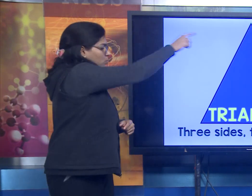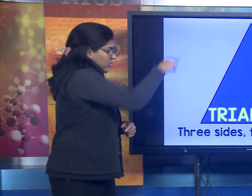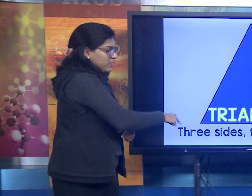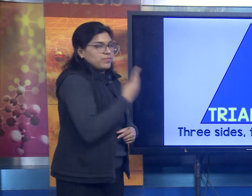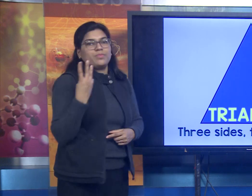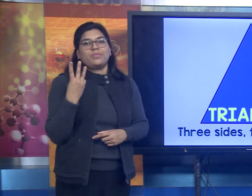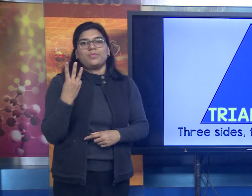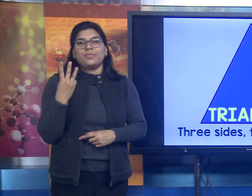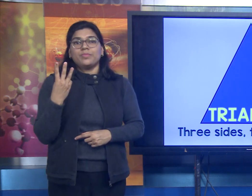becomes triangle.